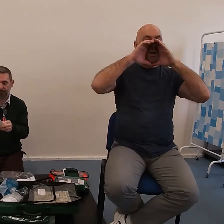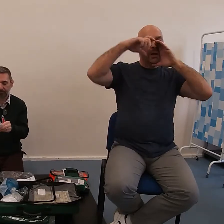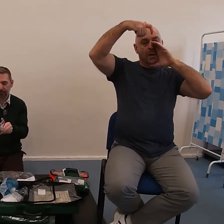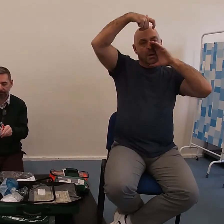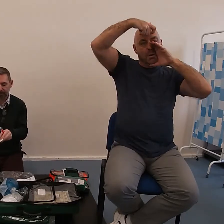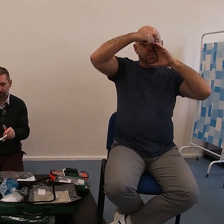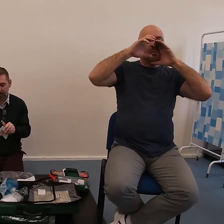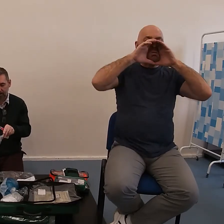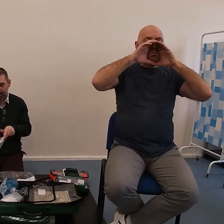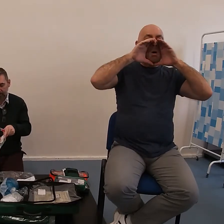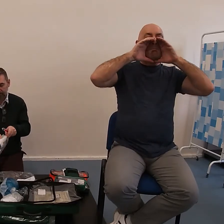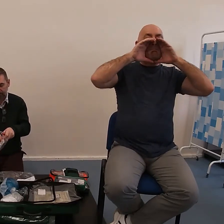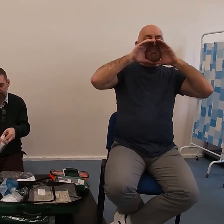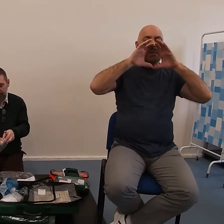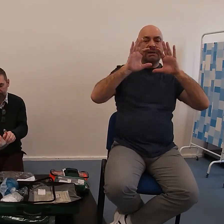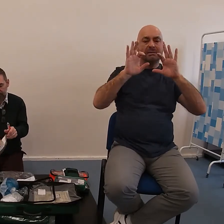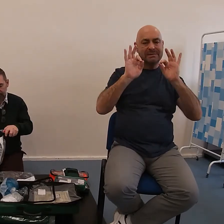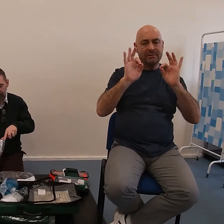it.